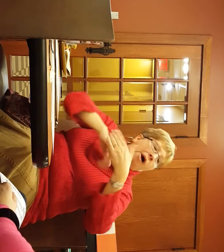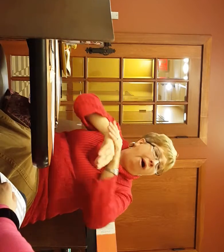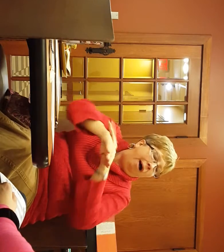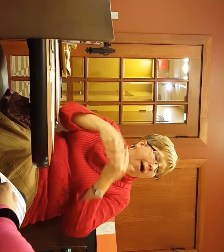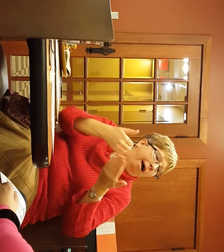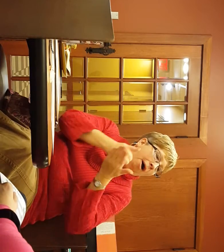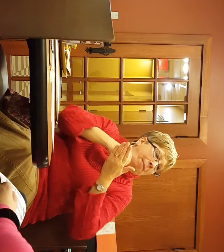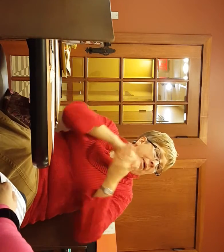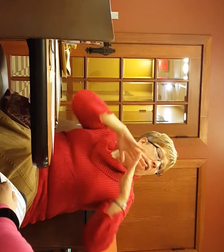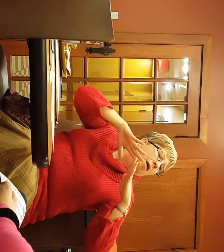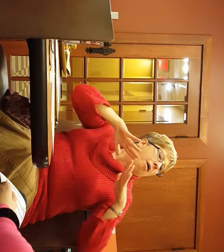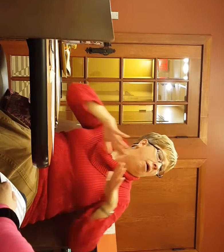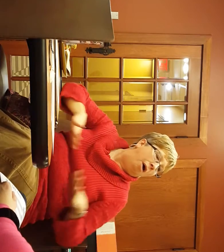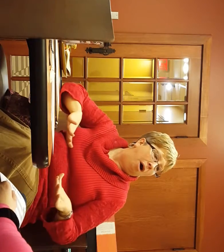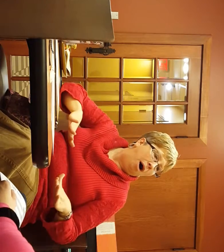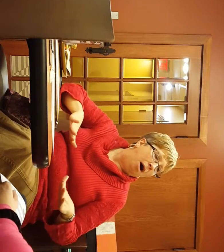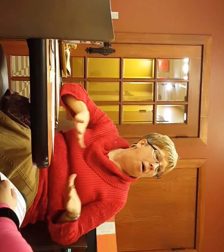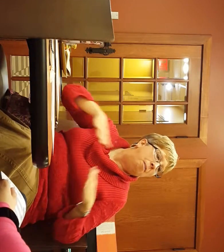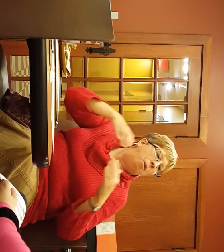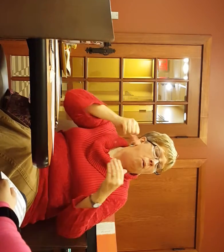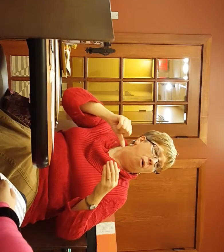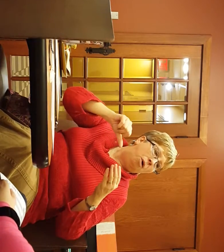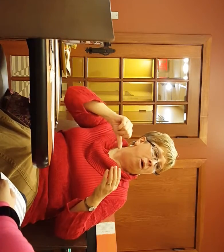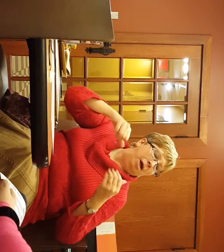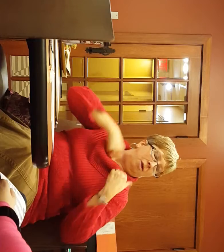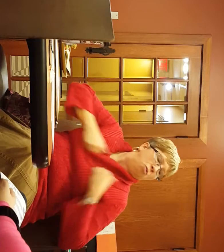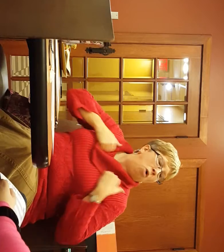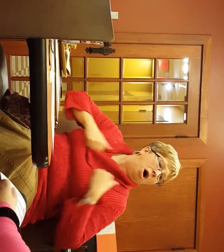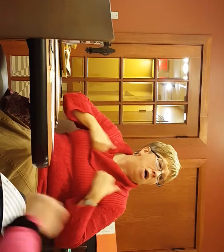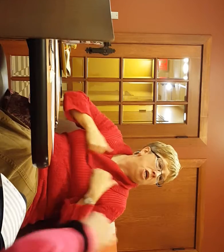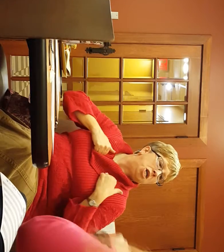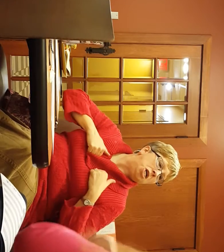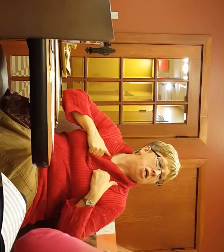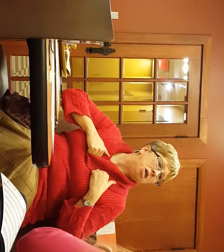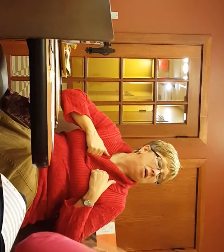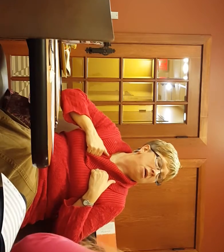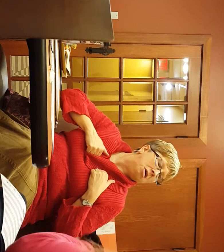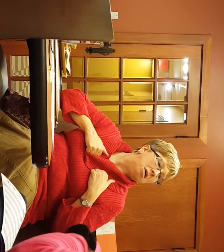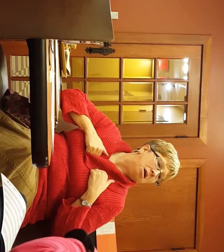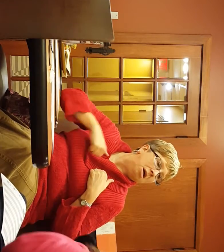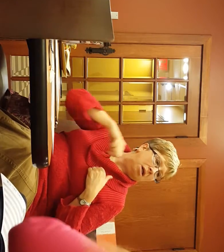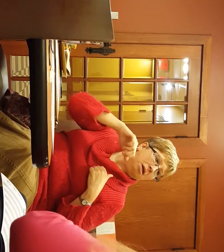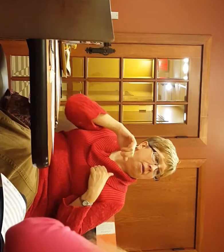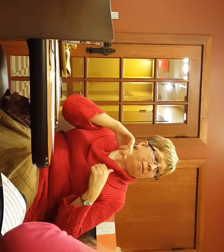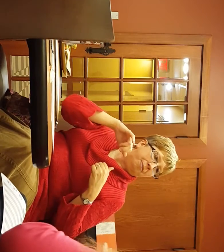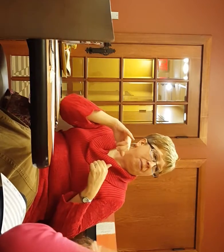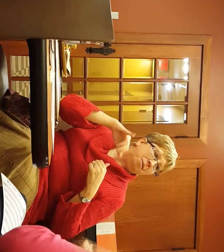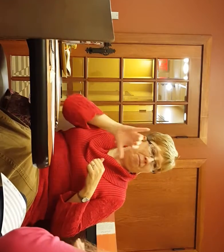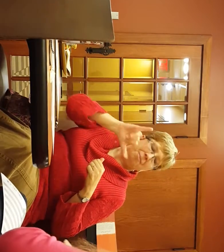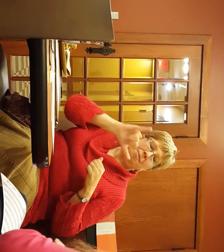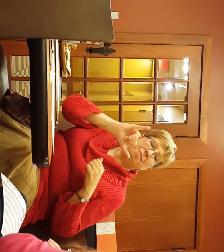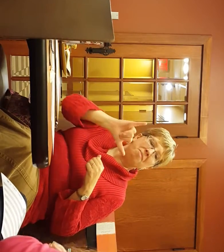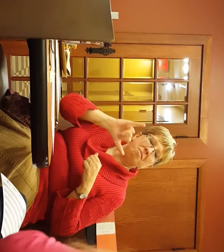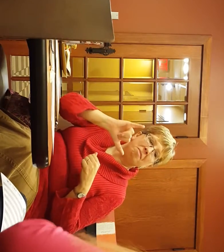they, you know, you gotta put a topical label on it. It just, that's what makes most sense. But like peppermint, if you get it in some of the kits, like they have a